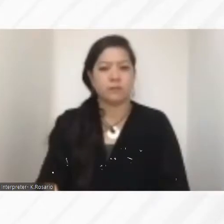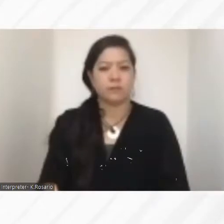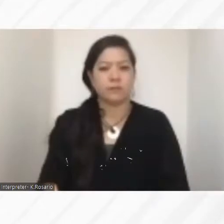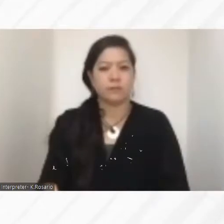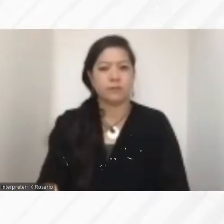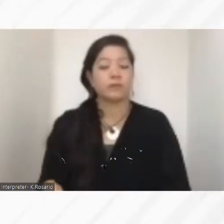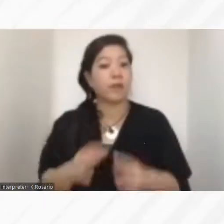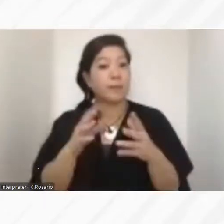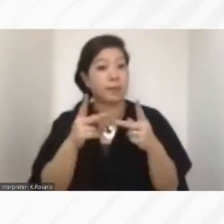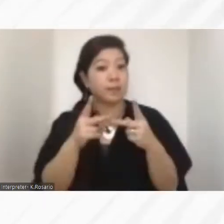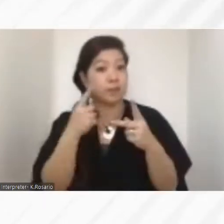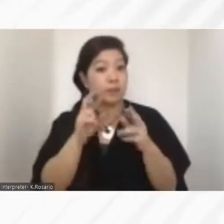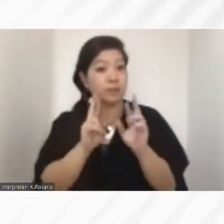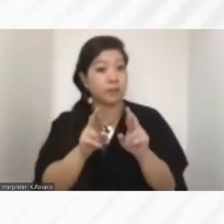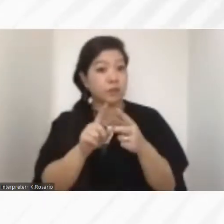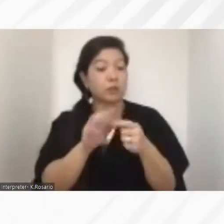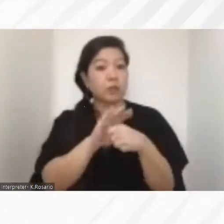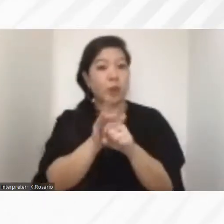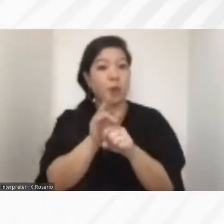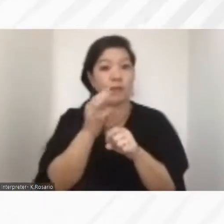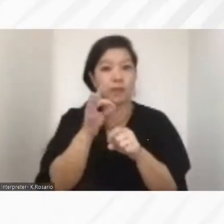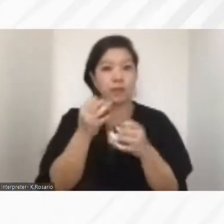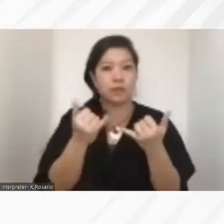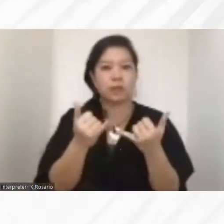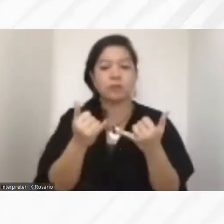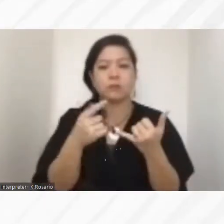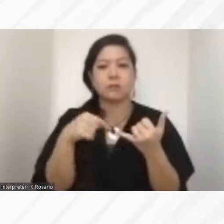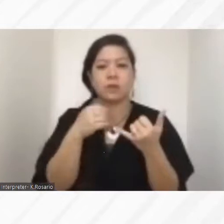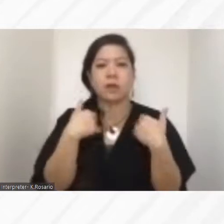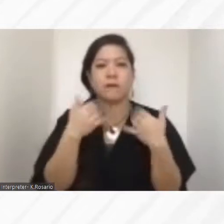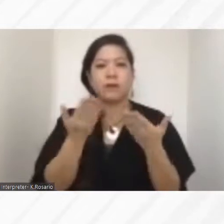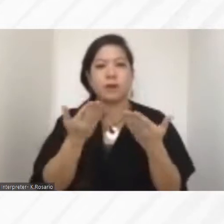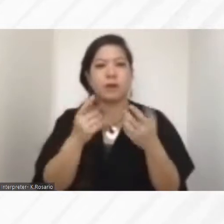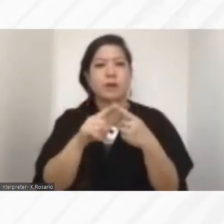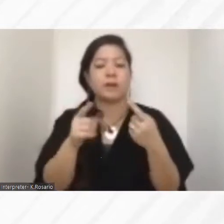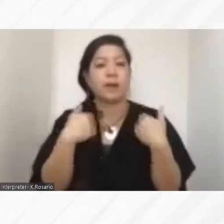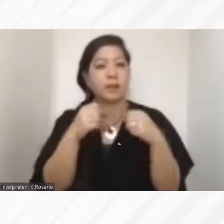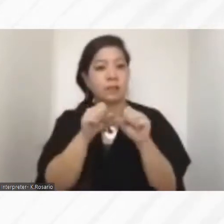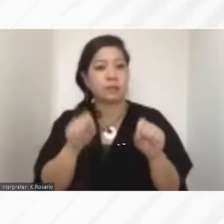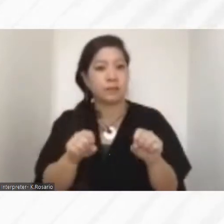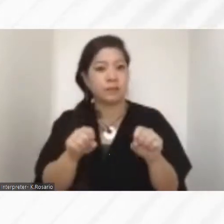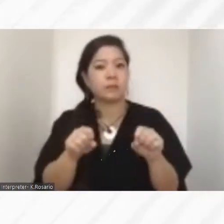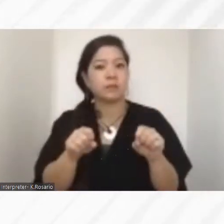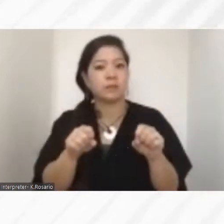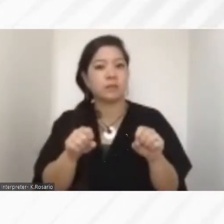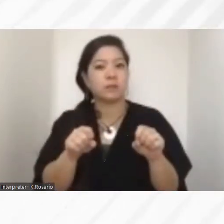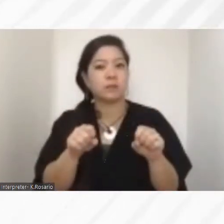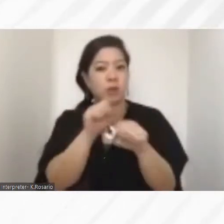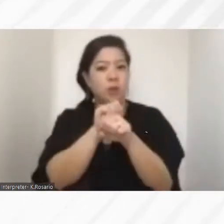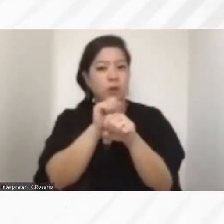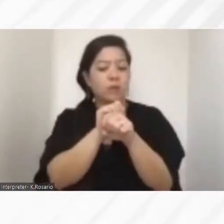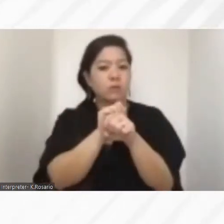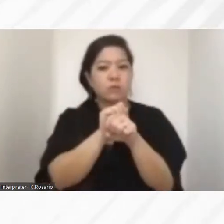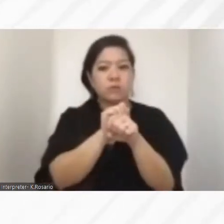response to COVID-19, operationally, we have implemented the incident command system, community target, drive-through,